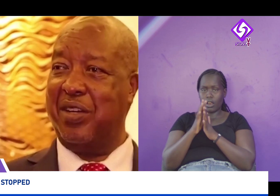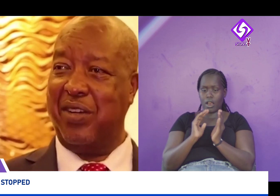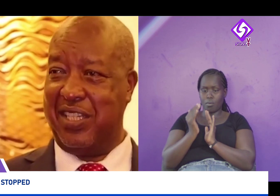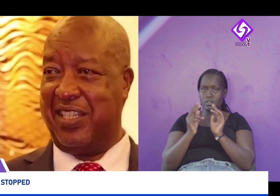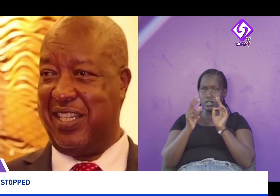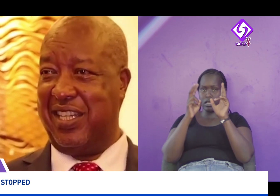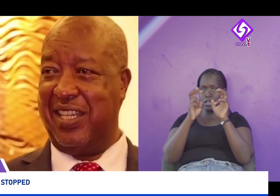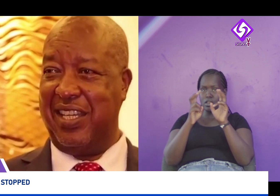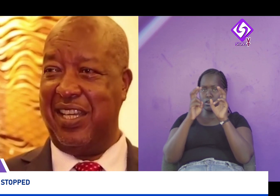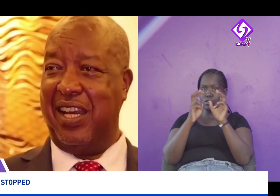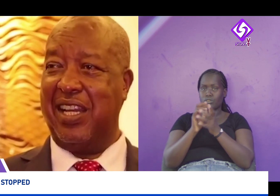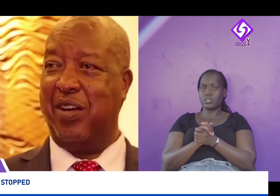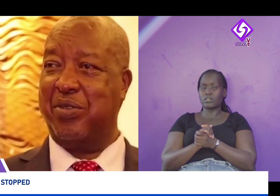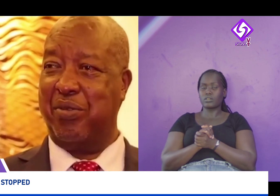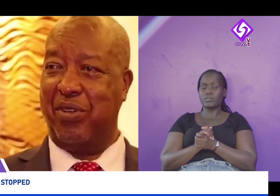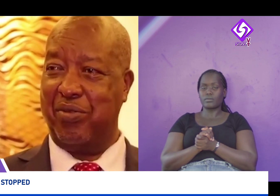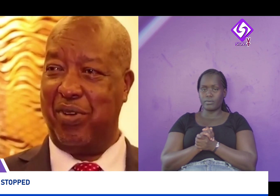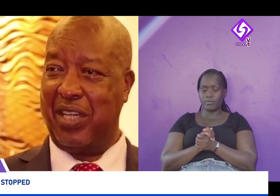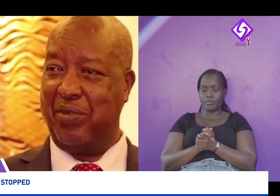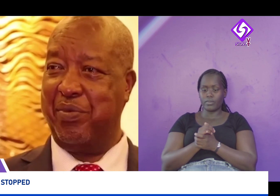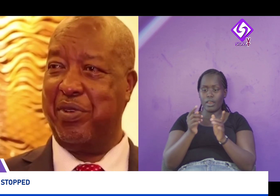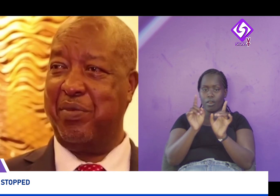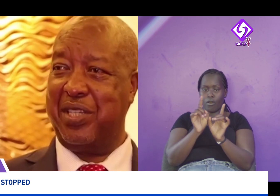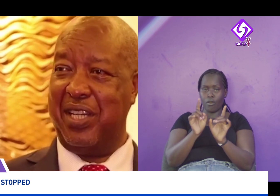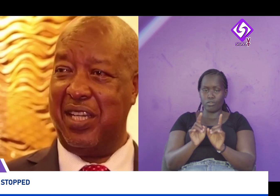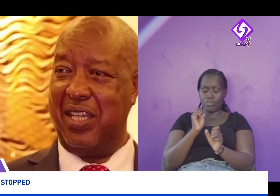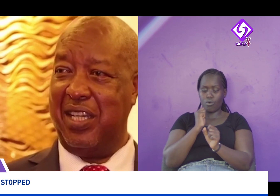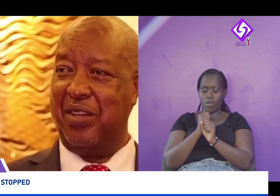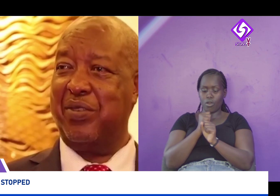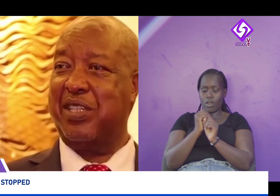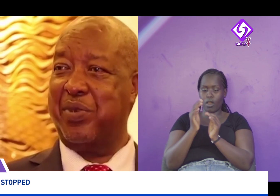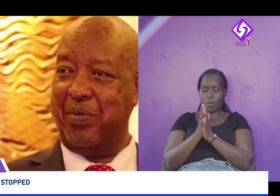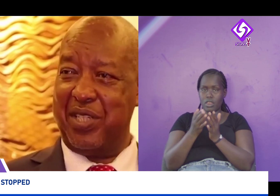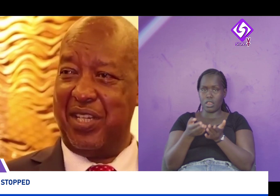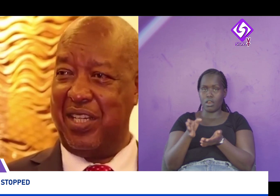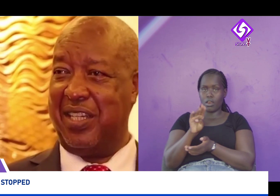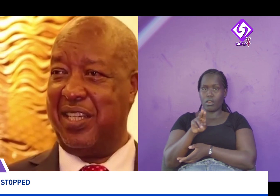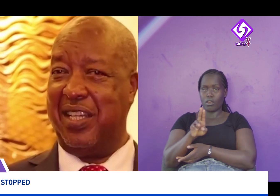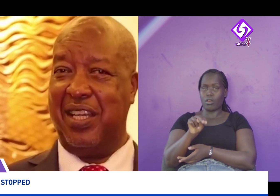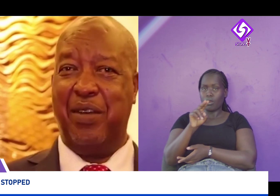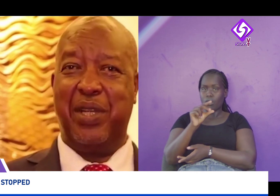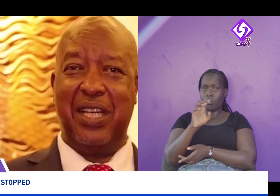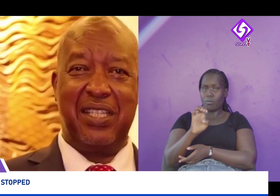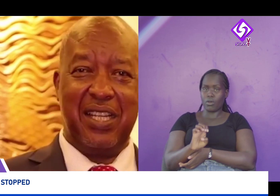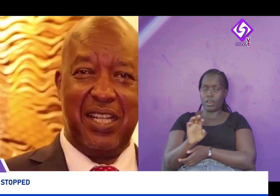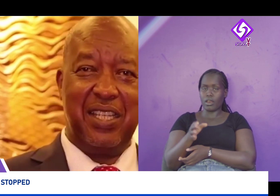legal entity. And I also was working with the bunge mashinani, not as bunge mashinani, but as an